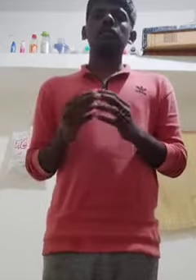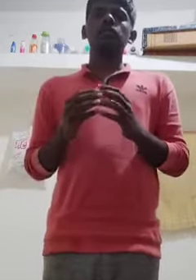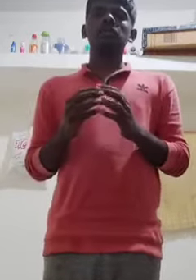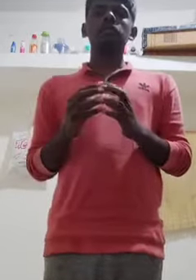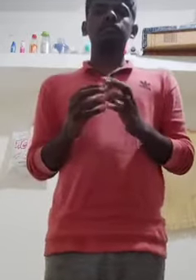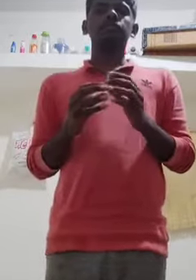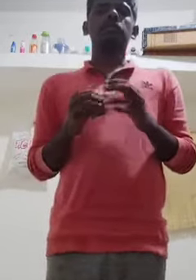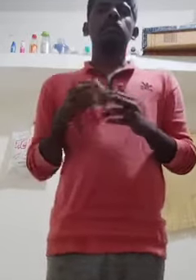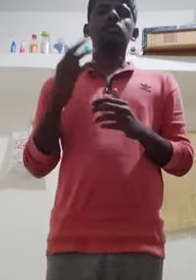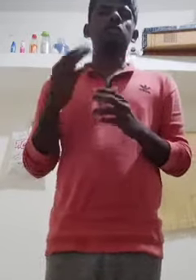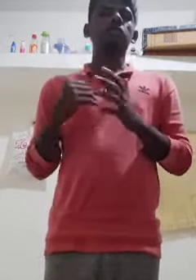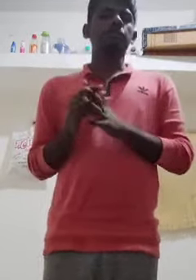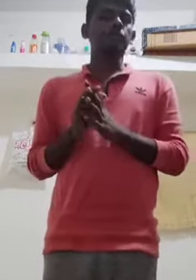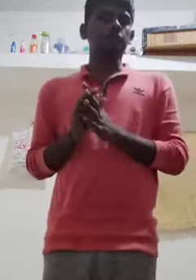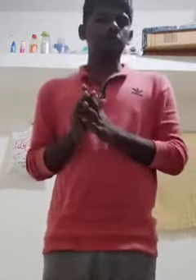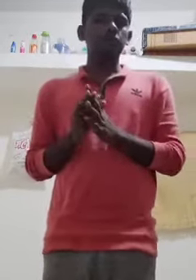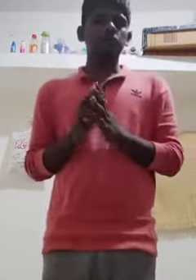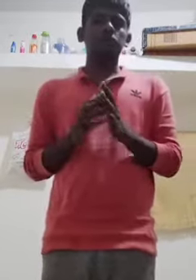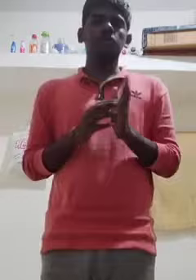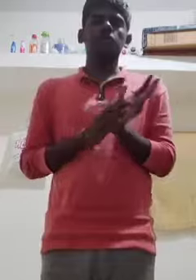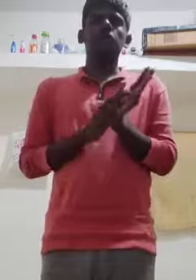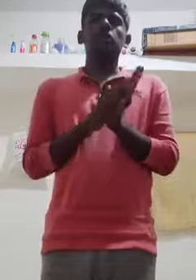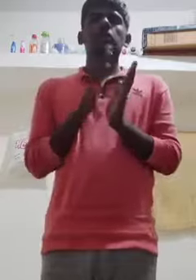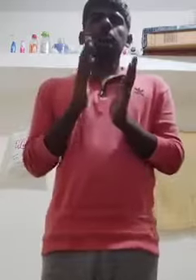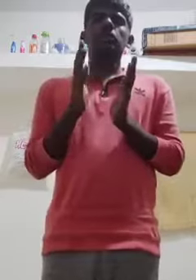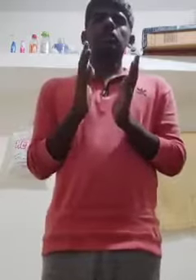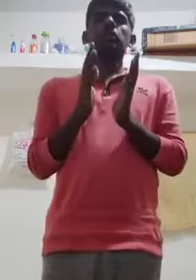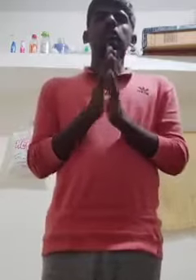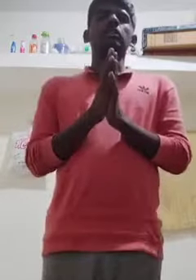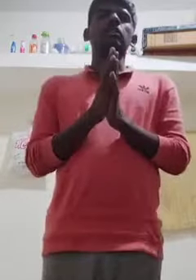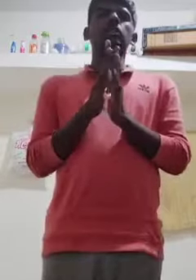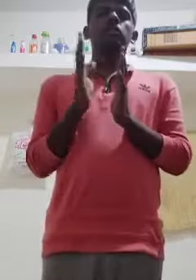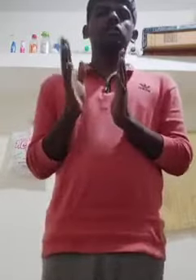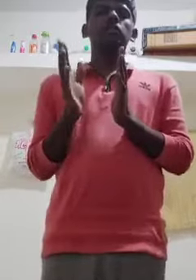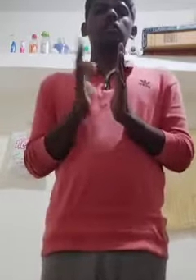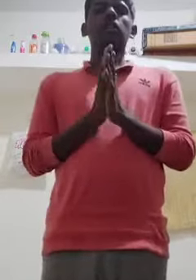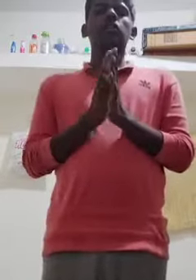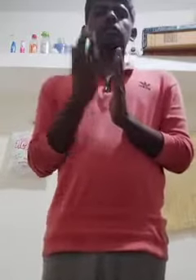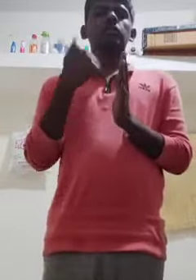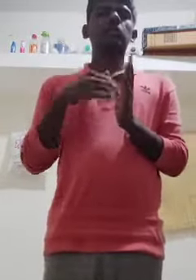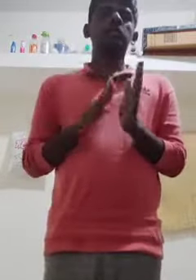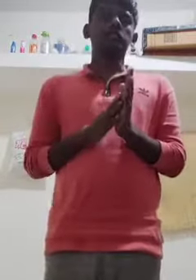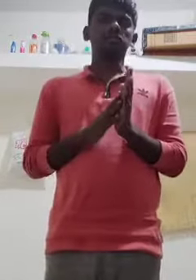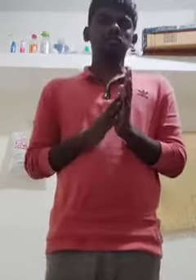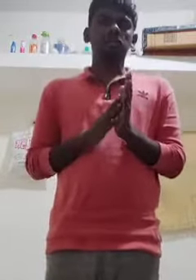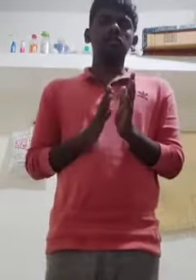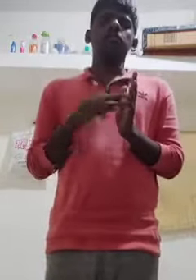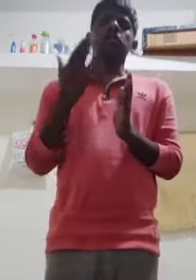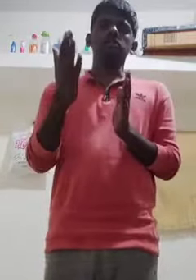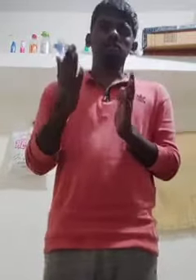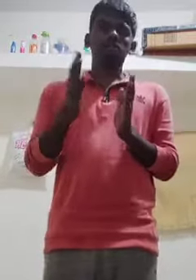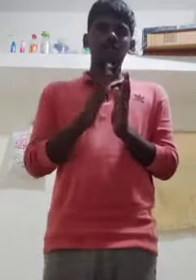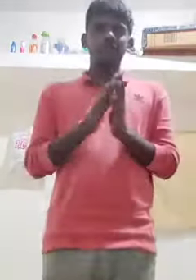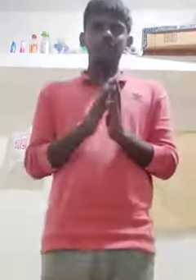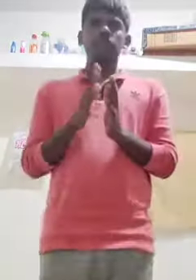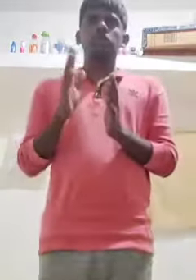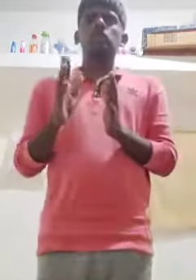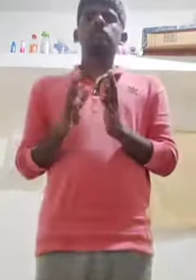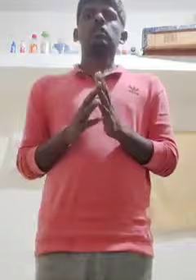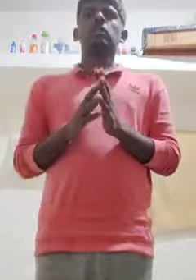the user, that user inputs. So method, user can input the method, as we can see. Okay, so there